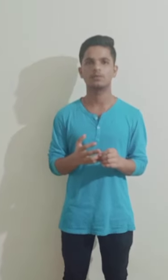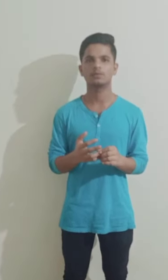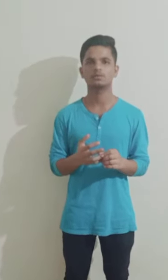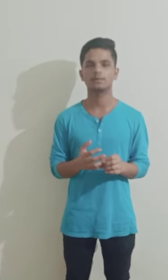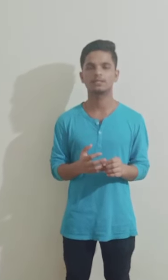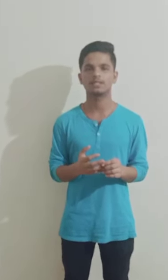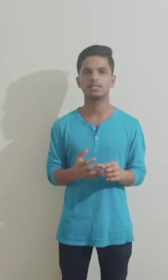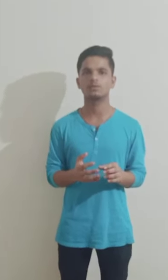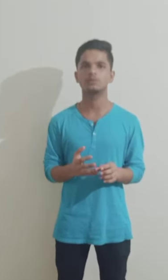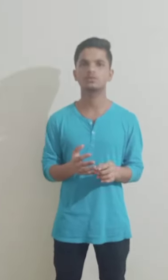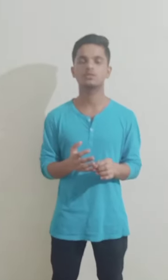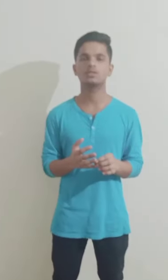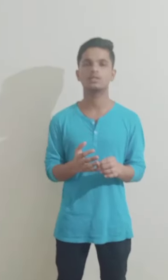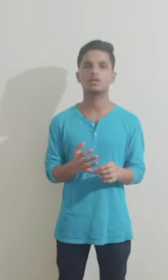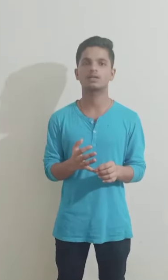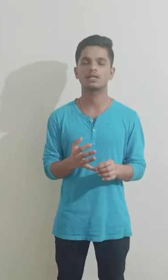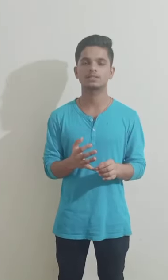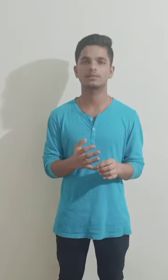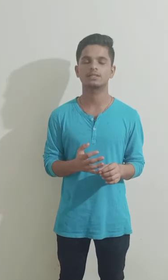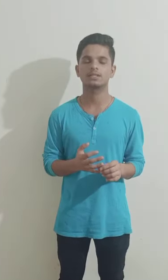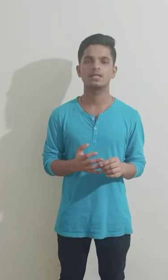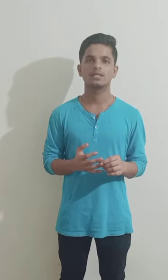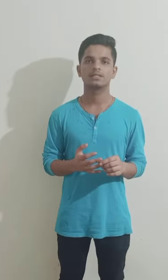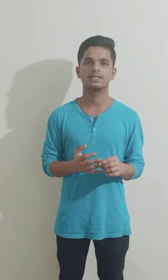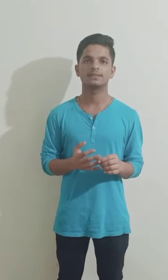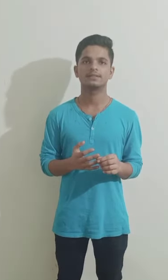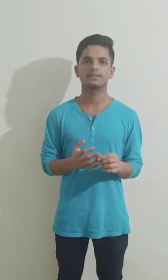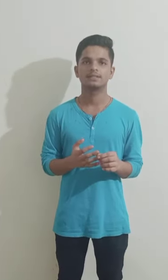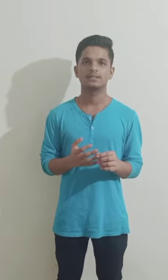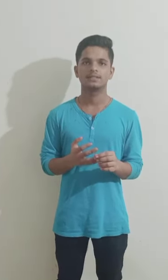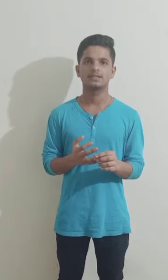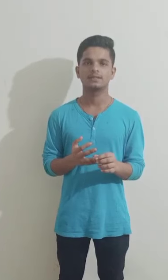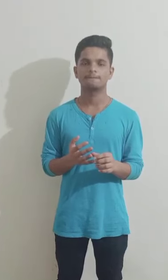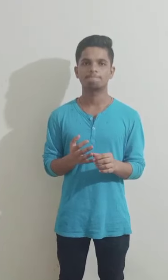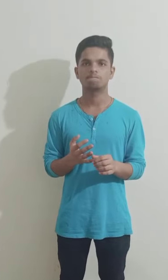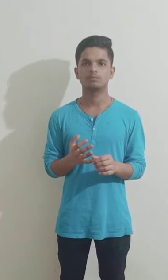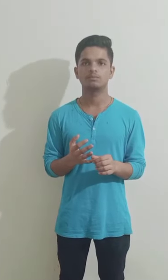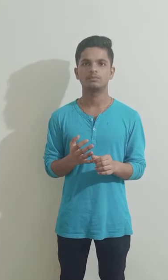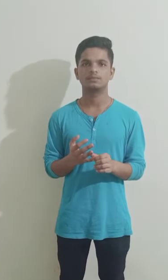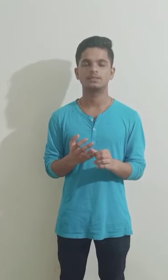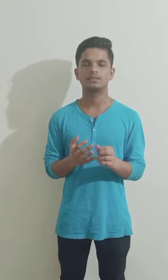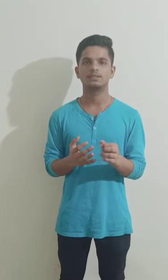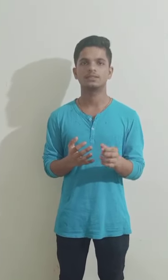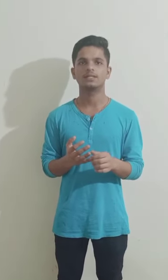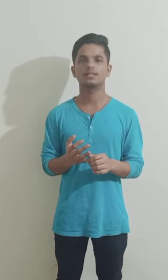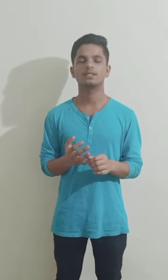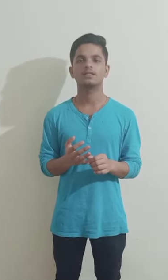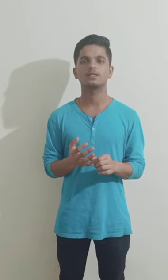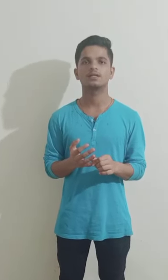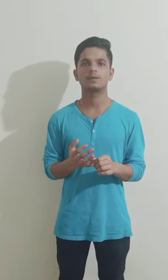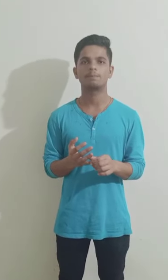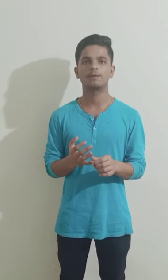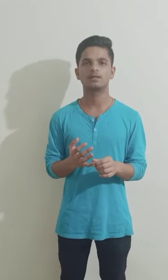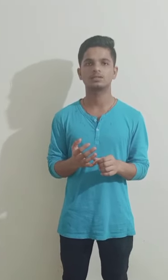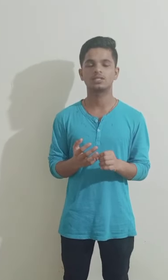to method equals to long case method then string to